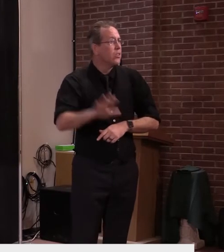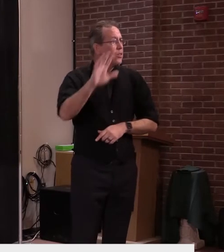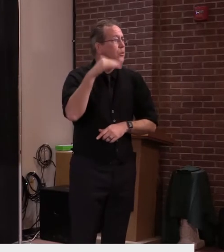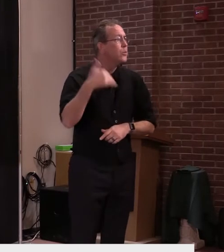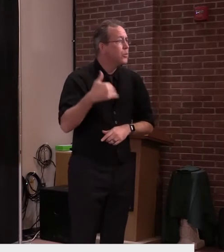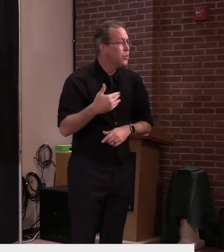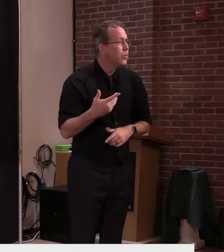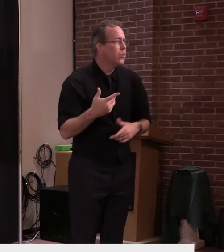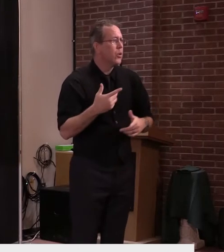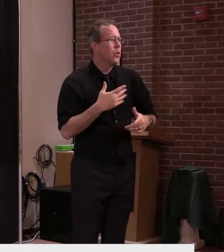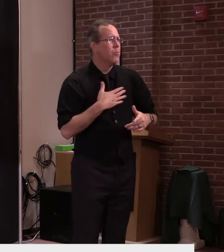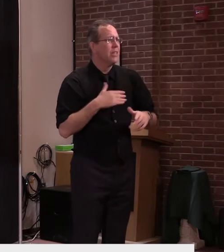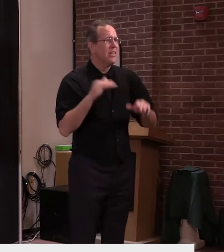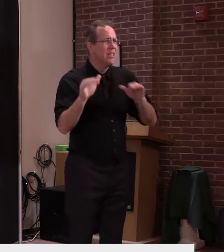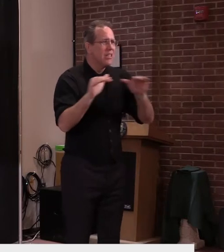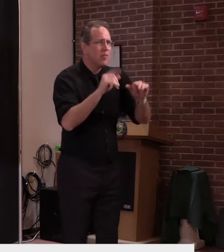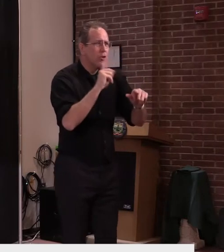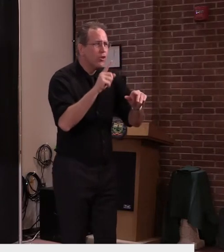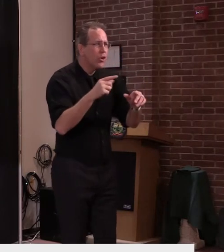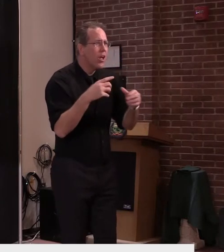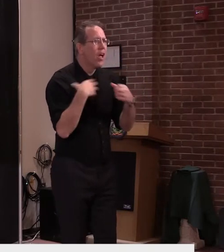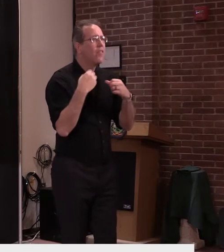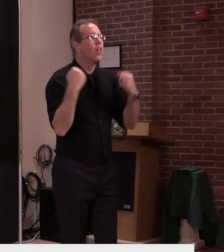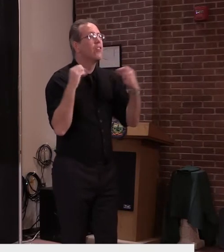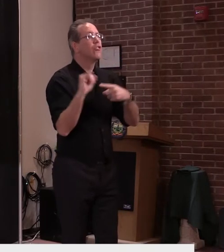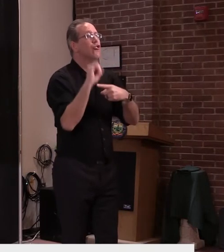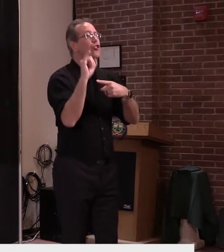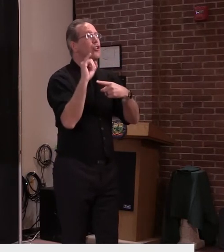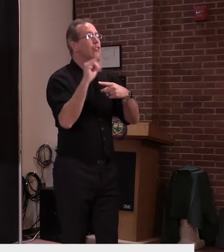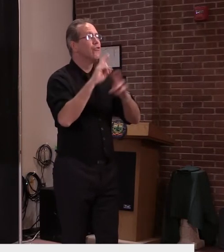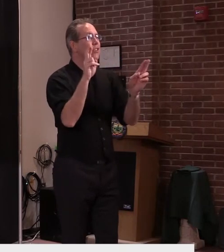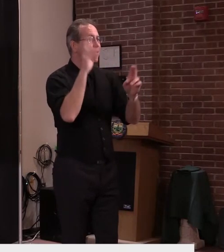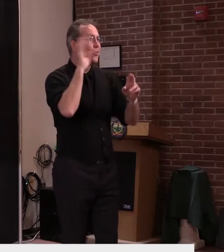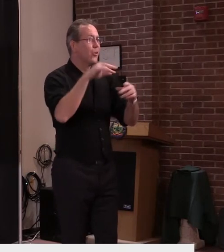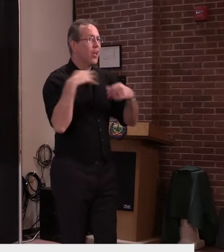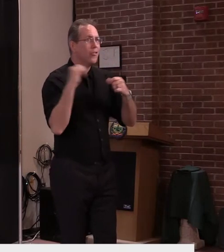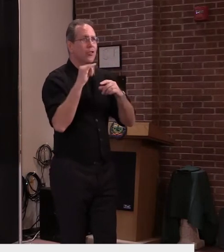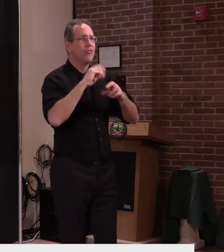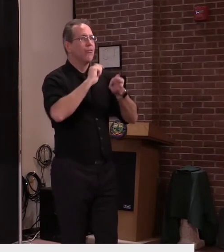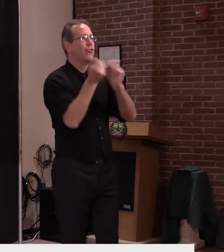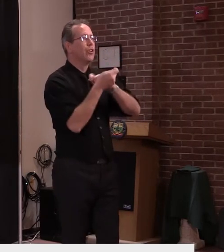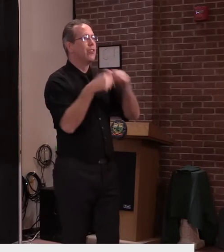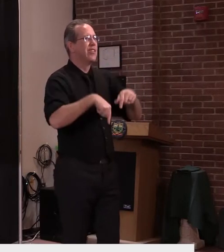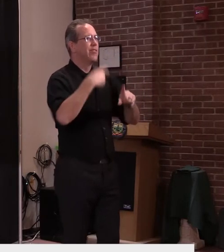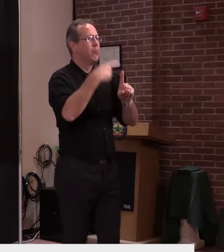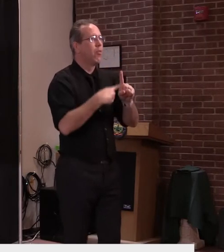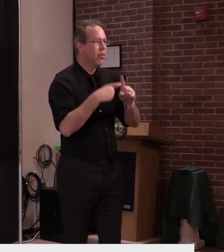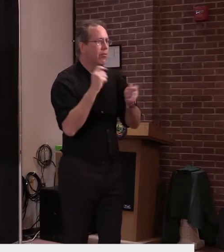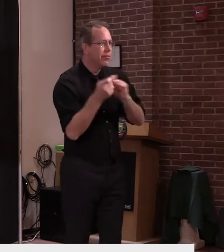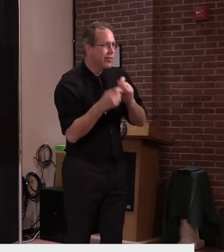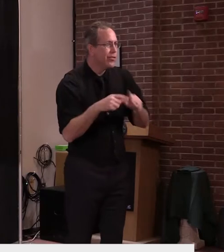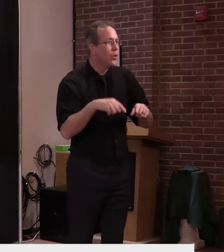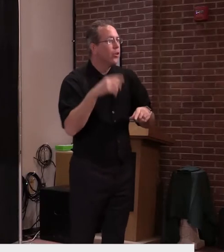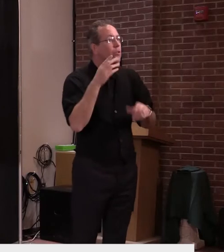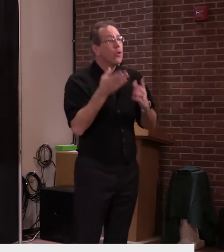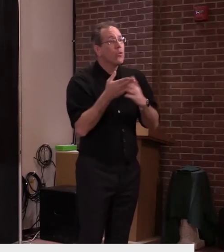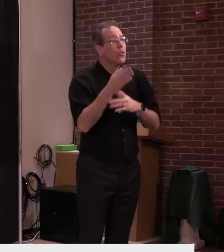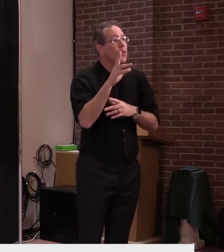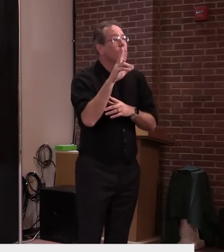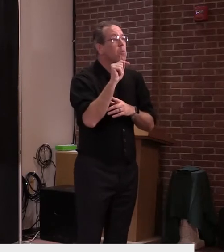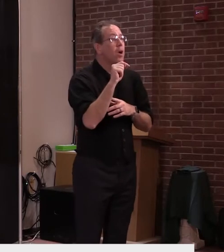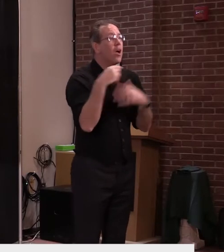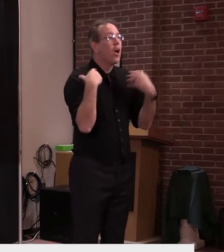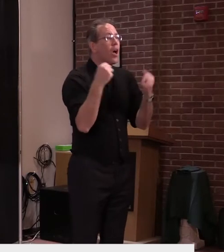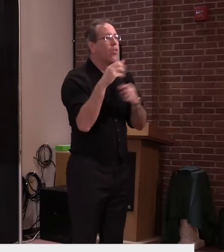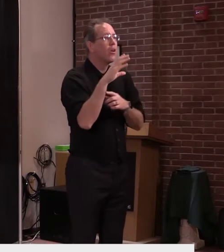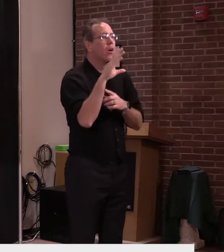insurance. Vermonters can enroll in health insurance through Vermont Health Insurance Marketplace, Vermont Health Connect, through January